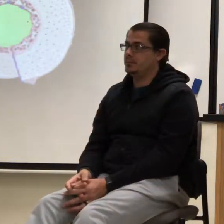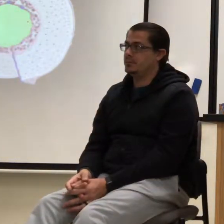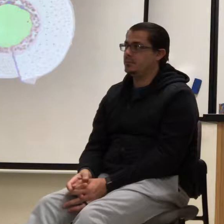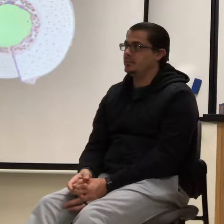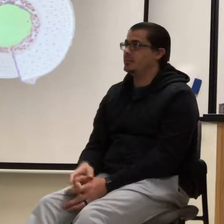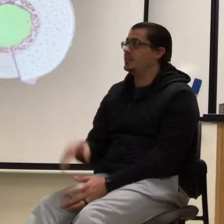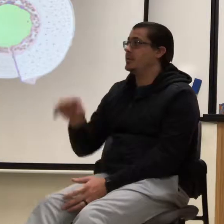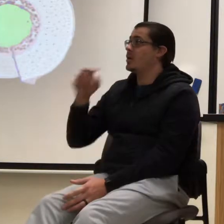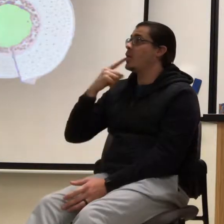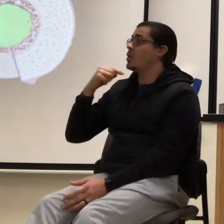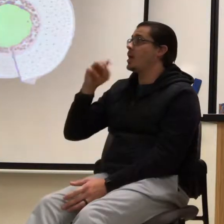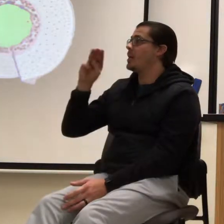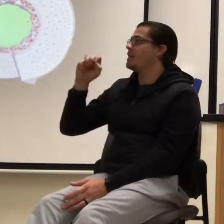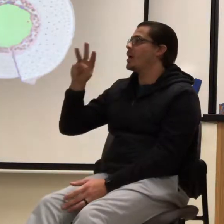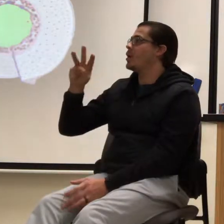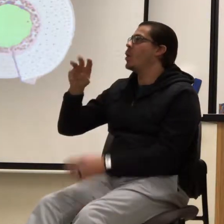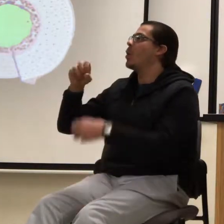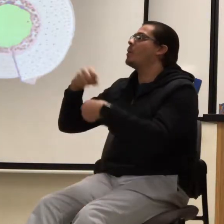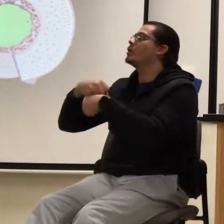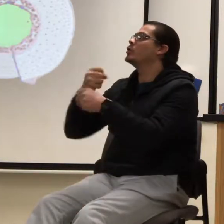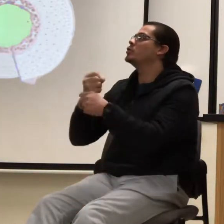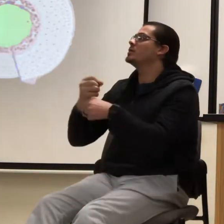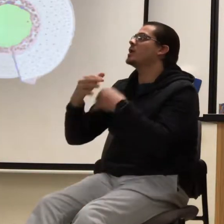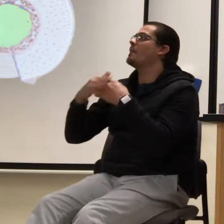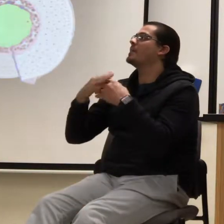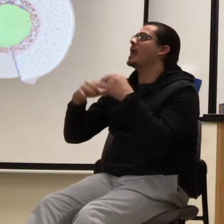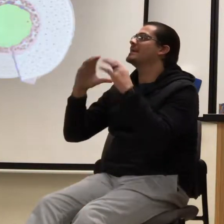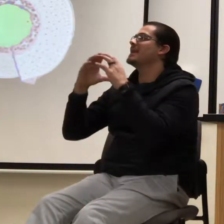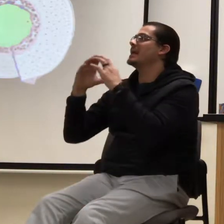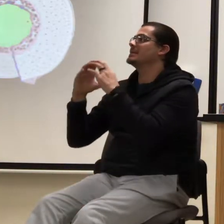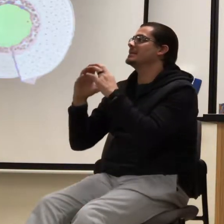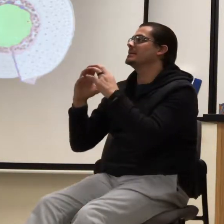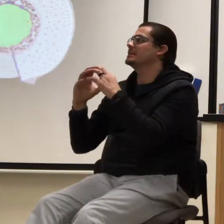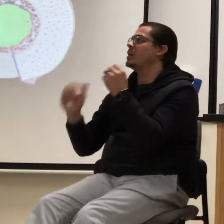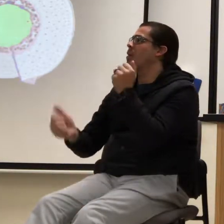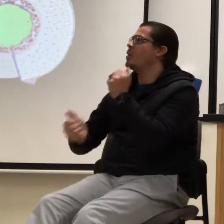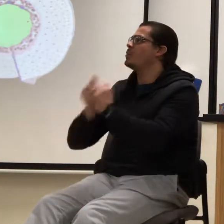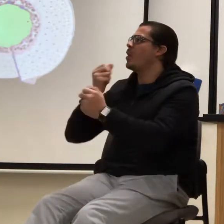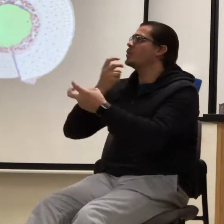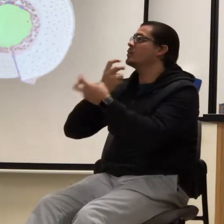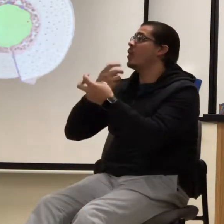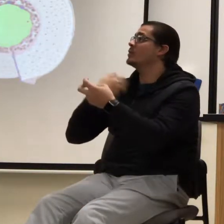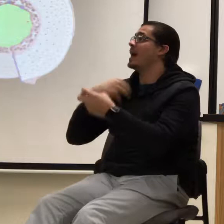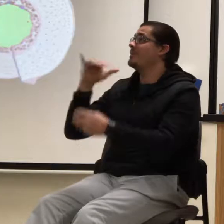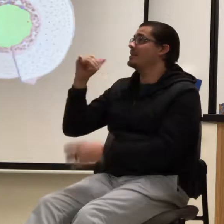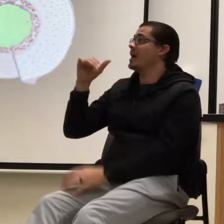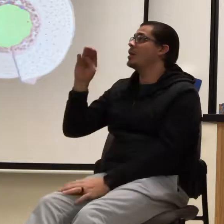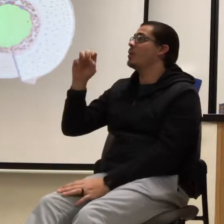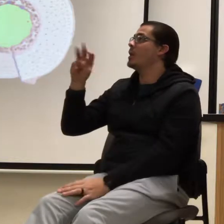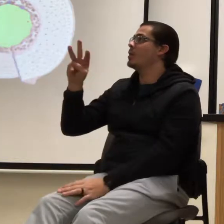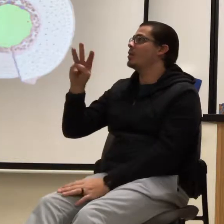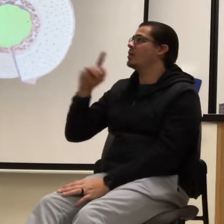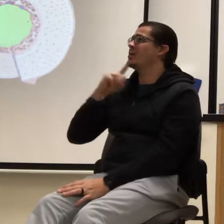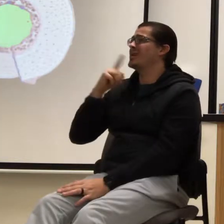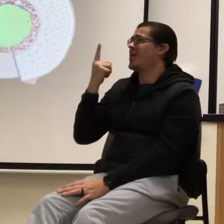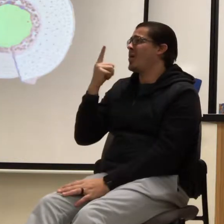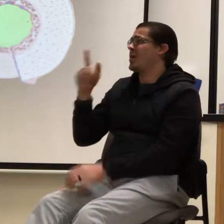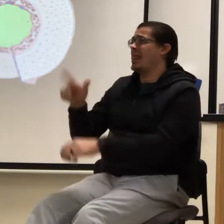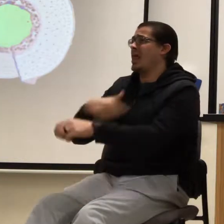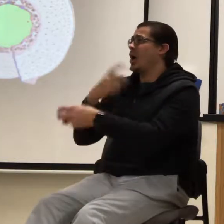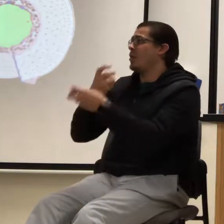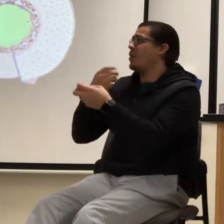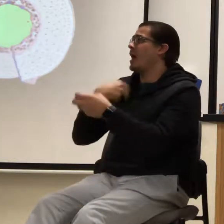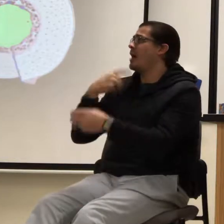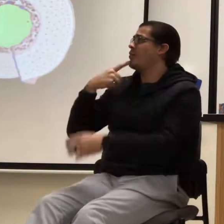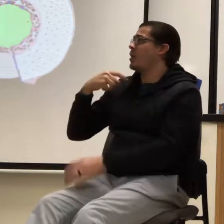it produces the blood cells. But most bones are filled with the yellow marrow. Pretty much the only long bone that I know of that has the